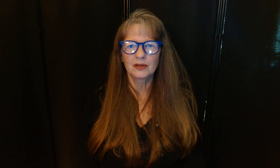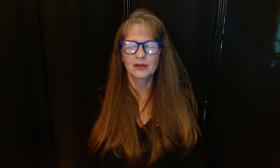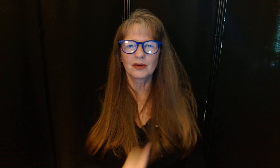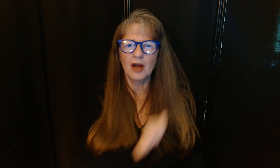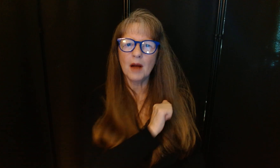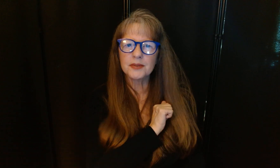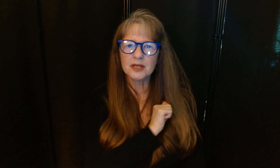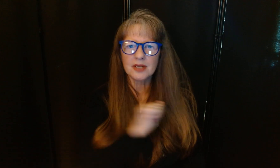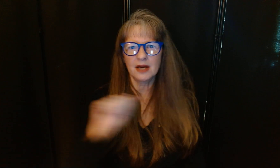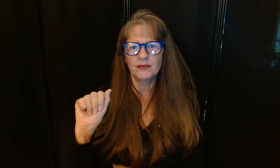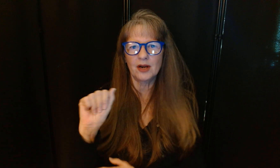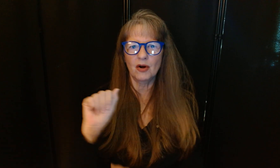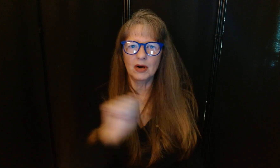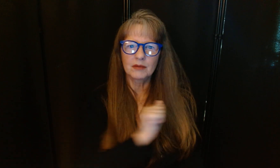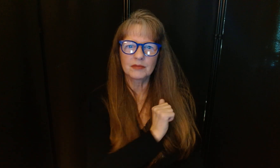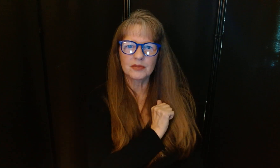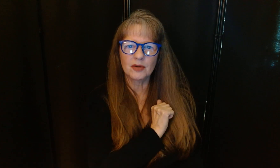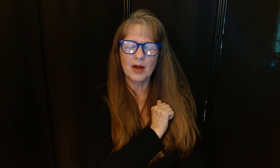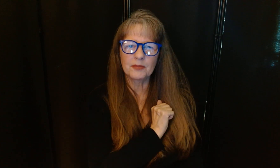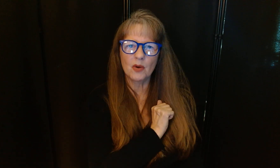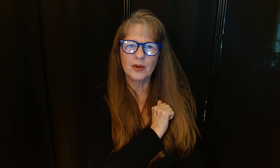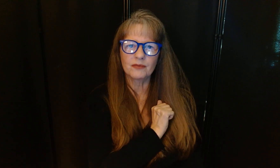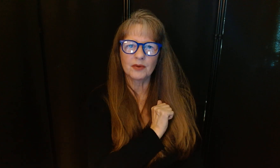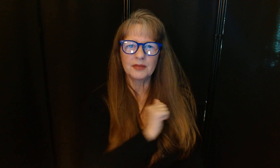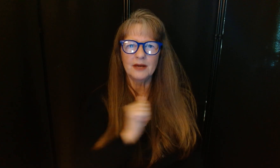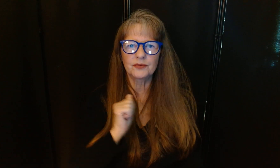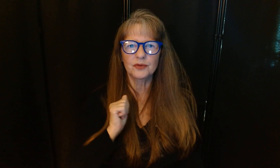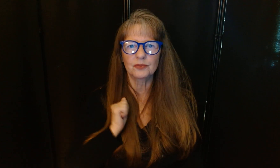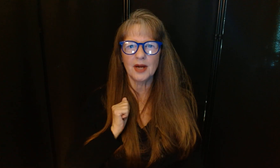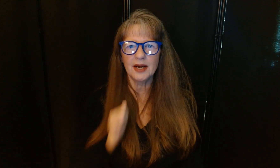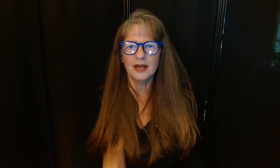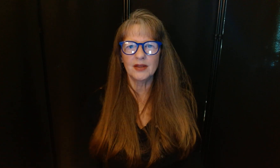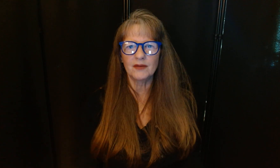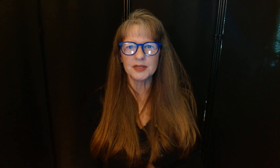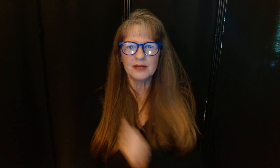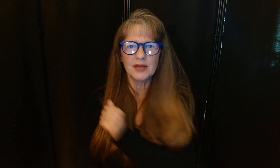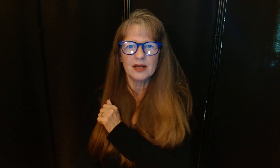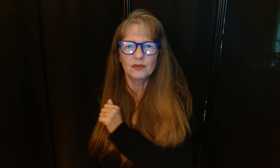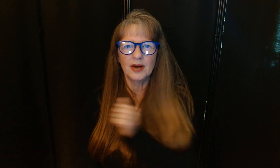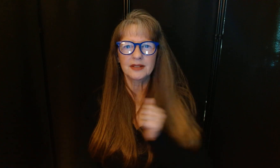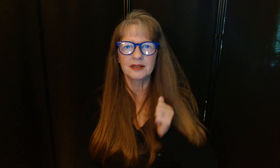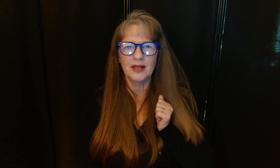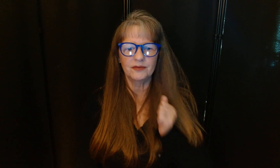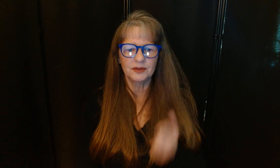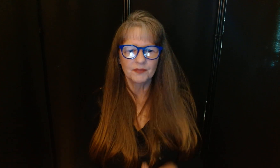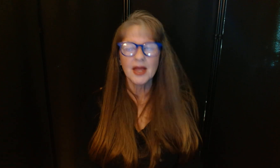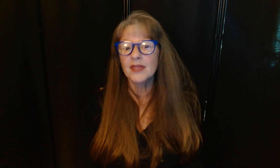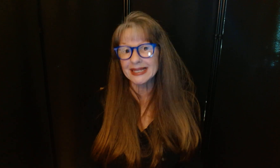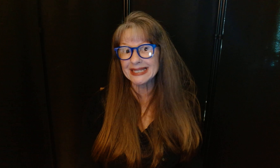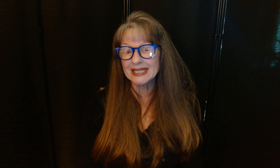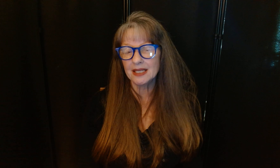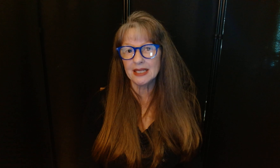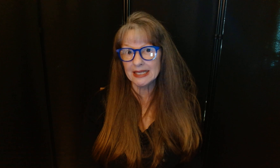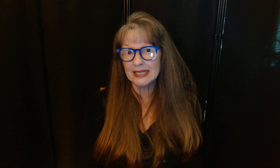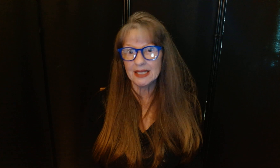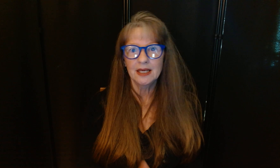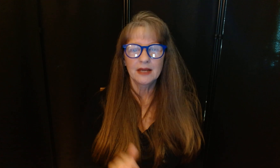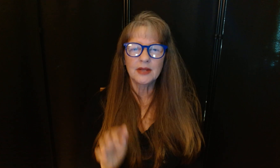the opposite side of that arm. So I'm going from left to right, and if I was left-handed, right to left. That's Id. That's the